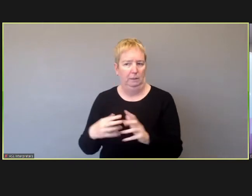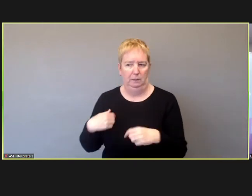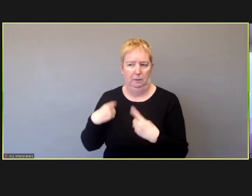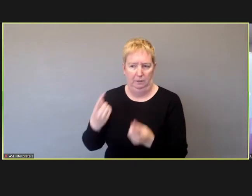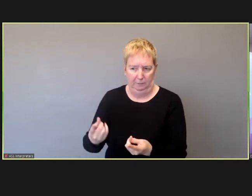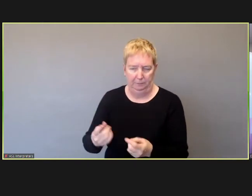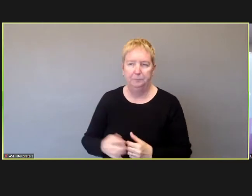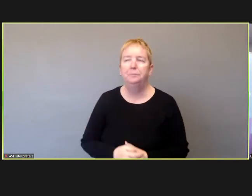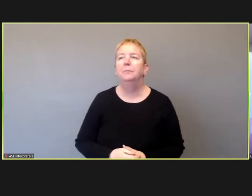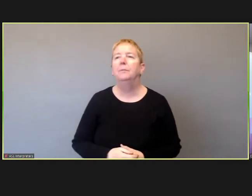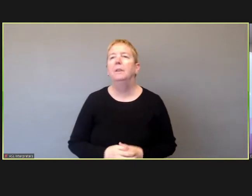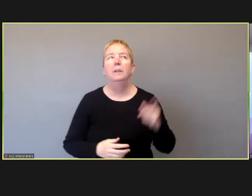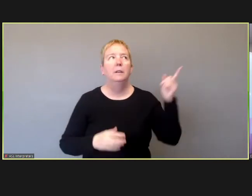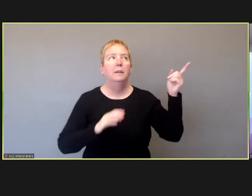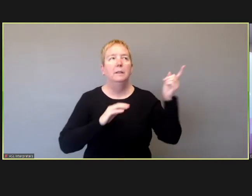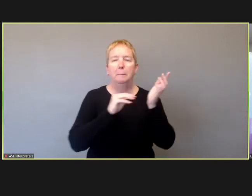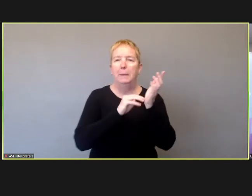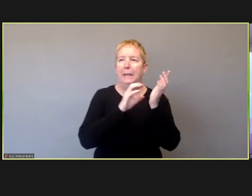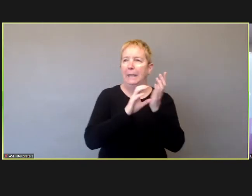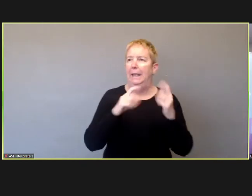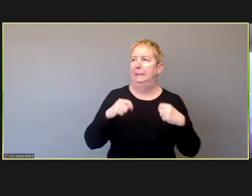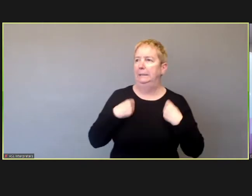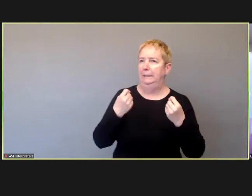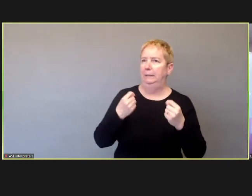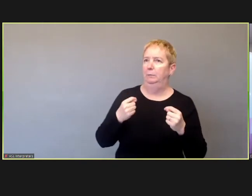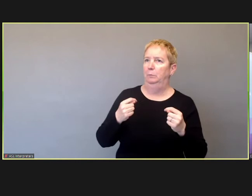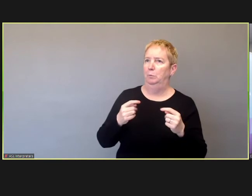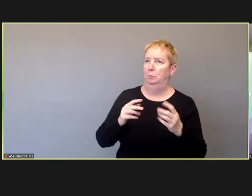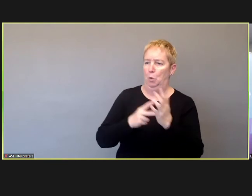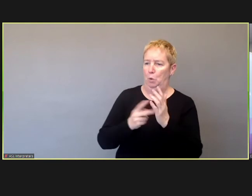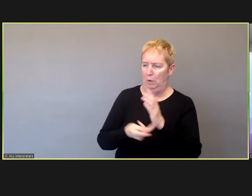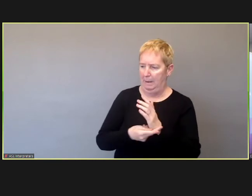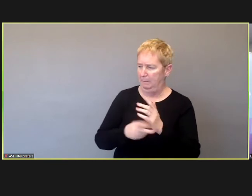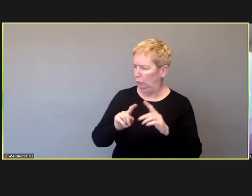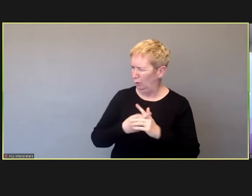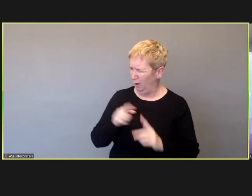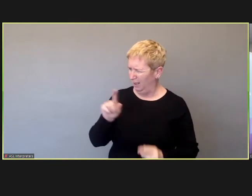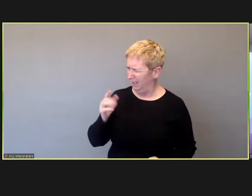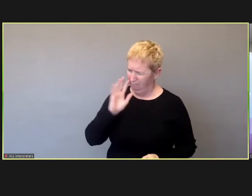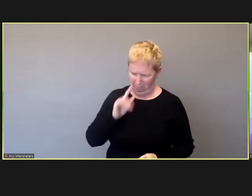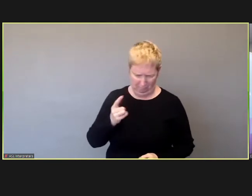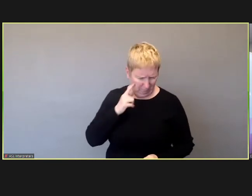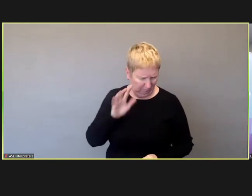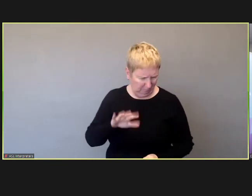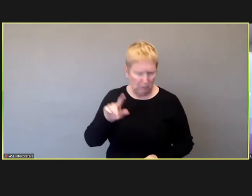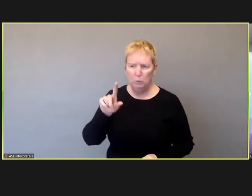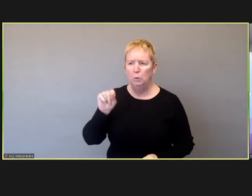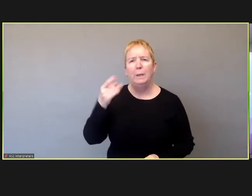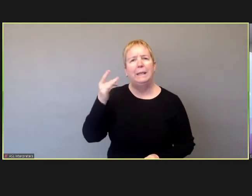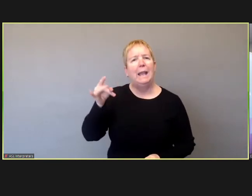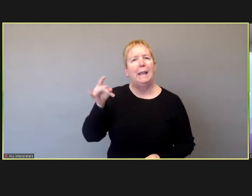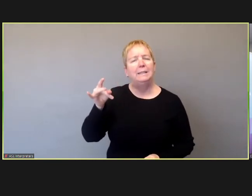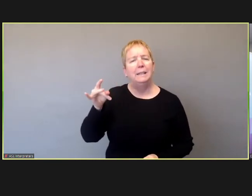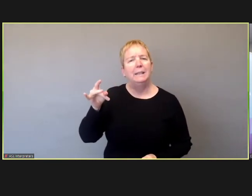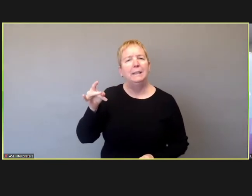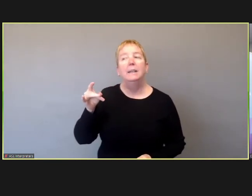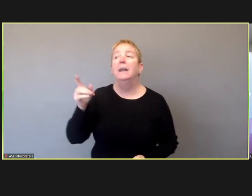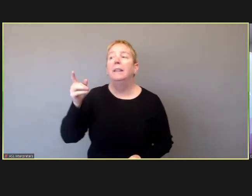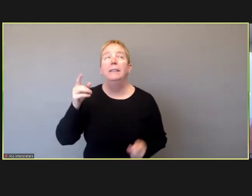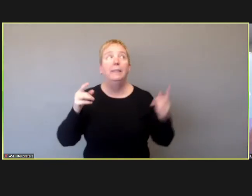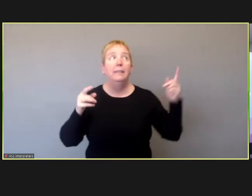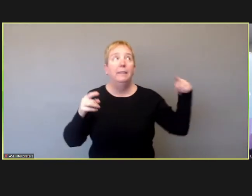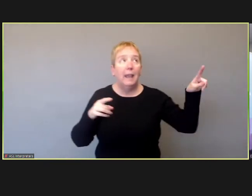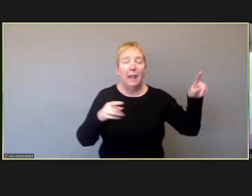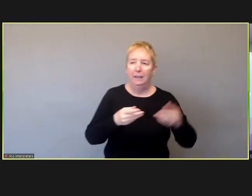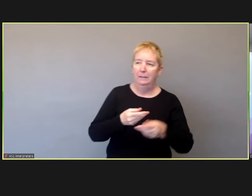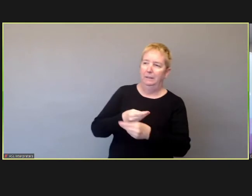of interventions that started, I think in 2018, started making long-acting reversible contraception. It's like